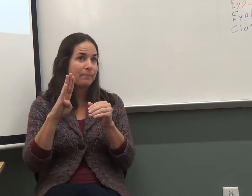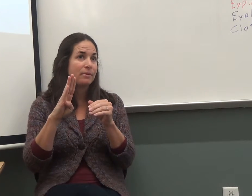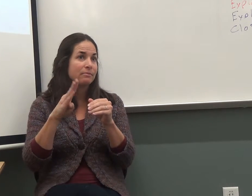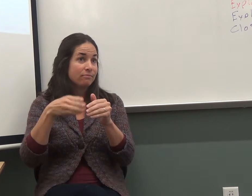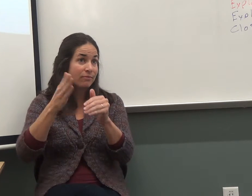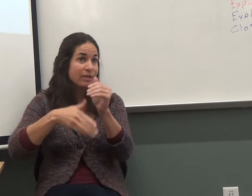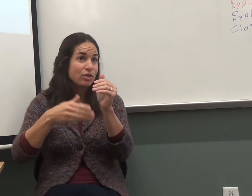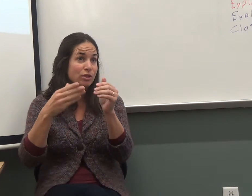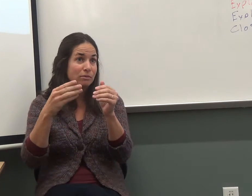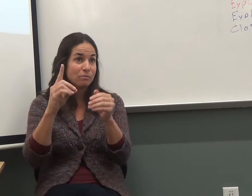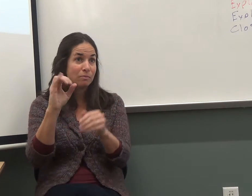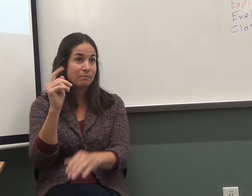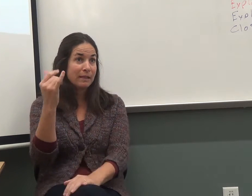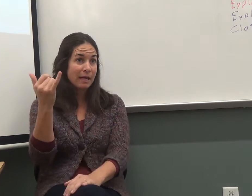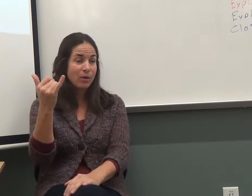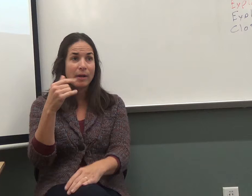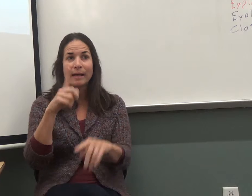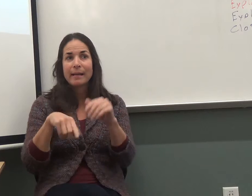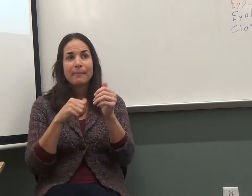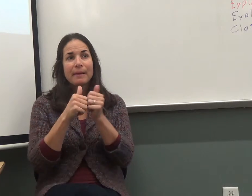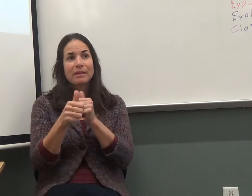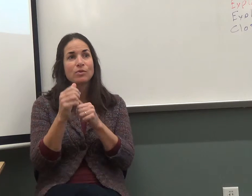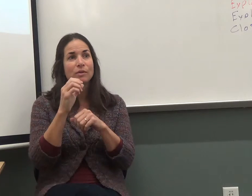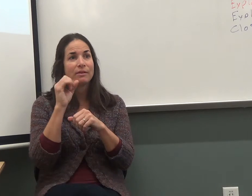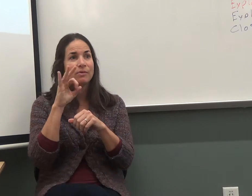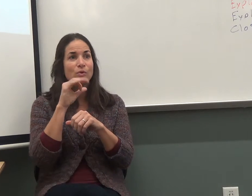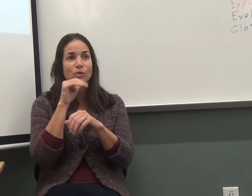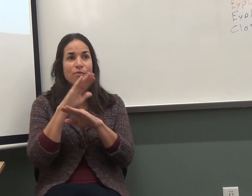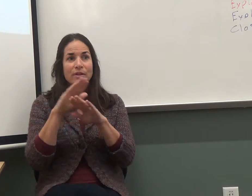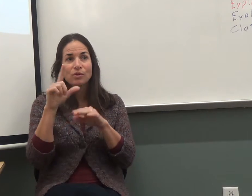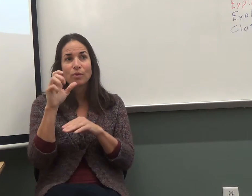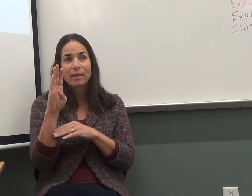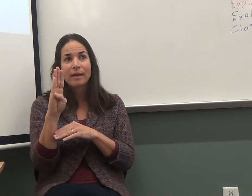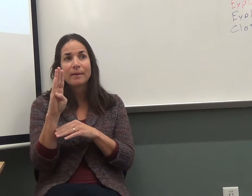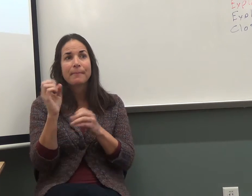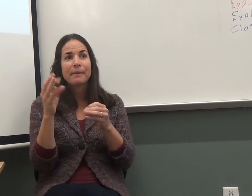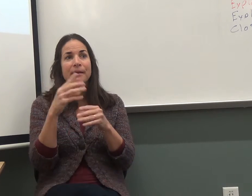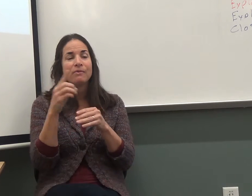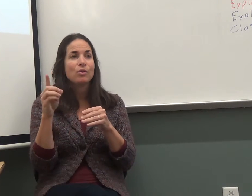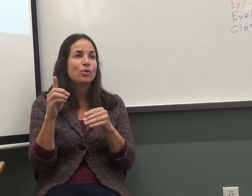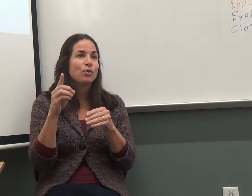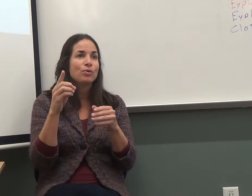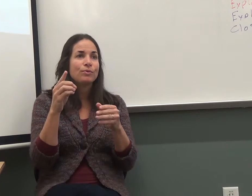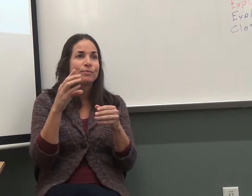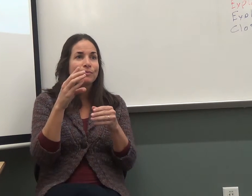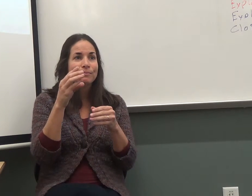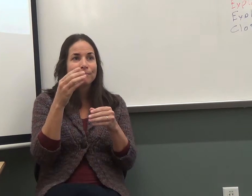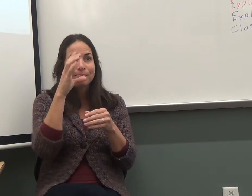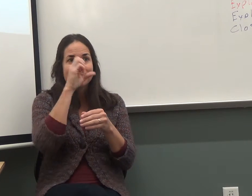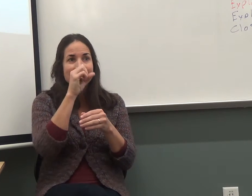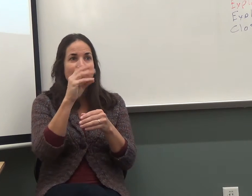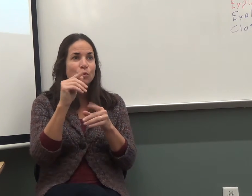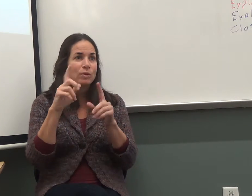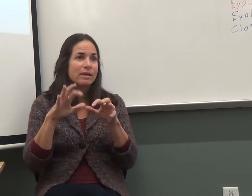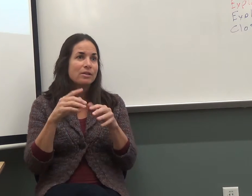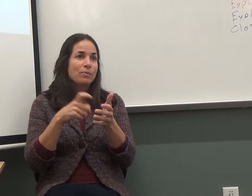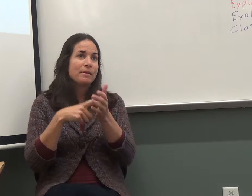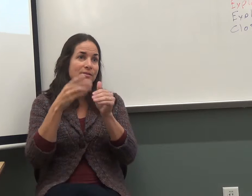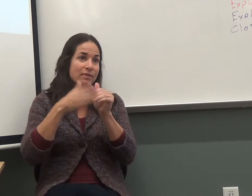get it done, or I cannot pass you in the class. Many of you are lacking multiple tests and need to finish those in order to successfully